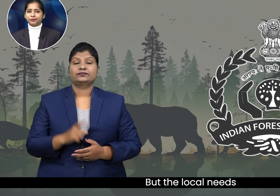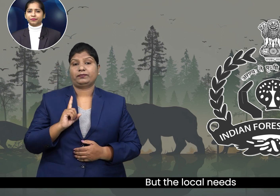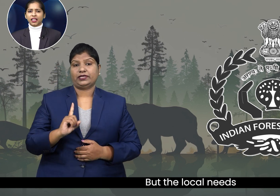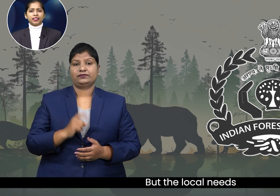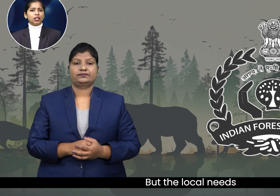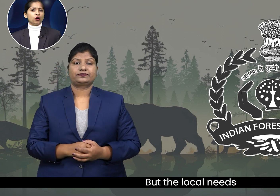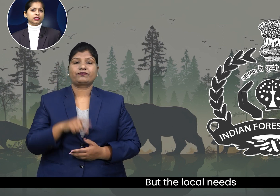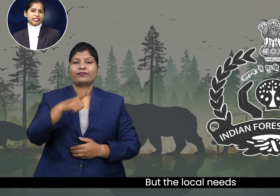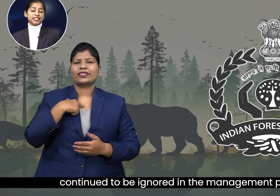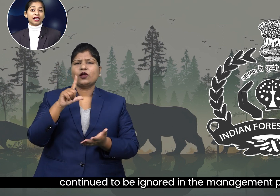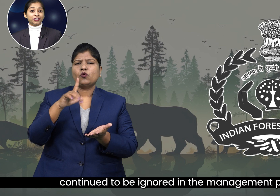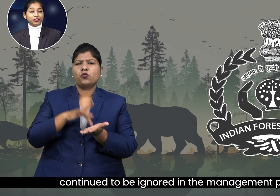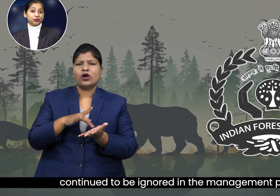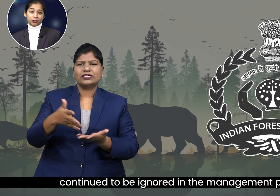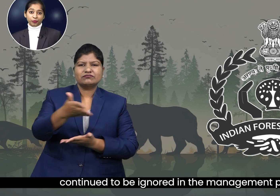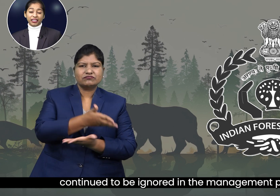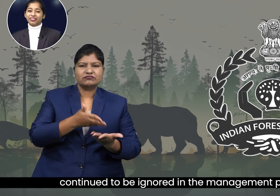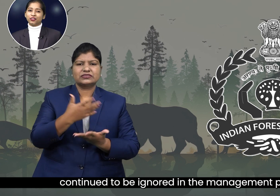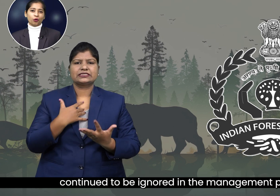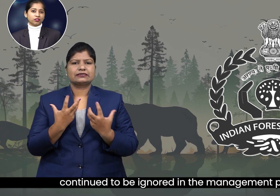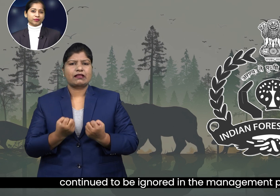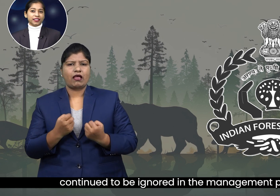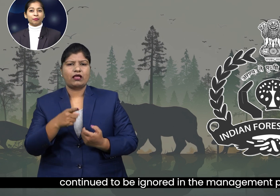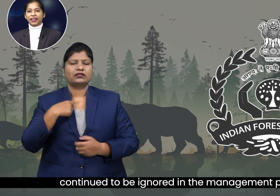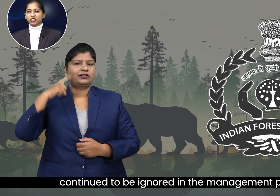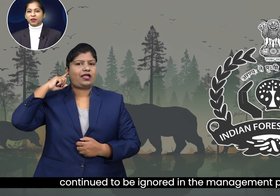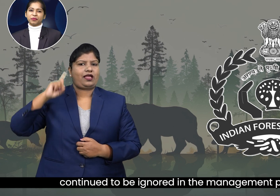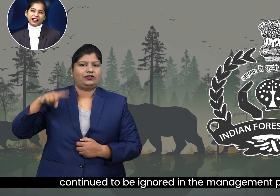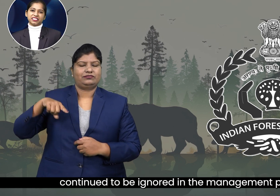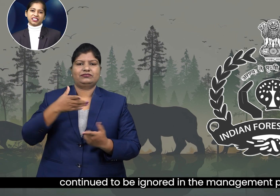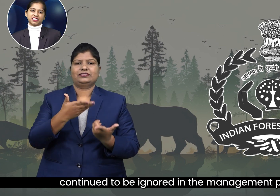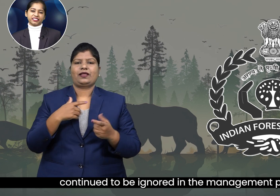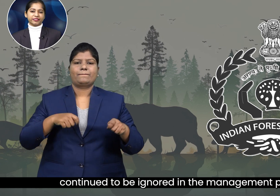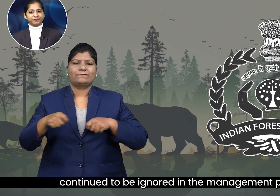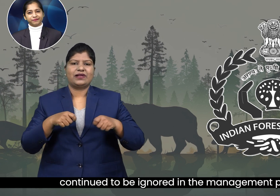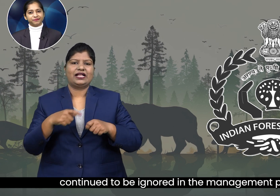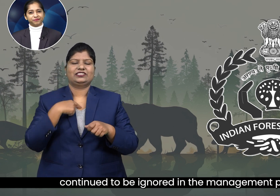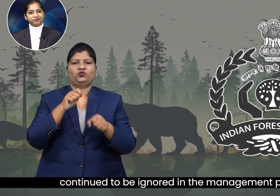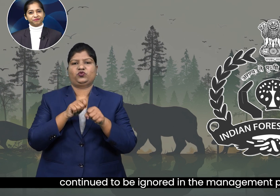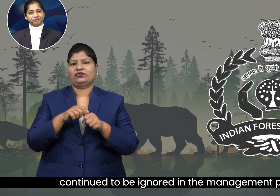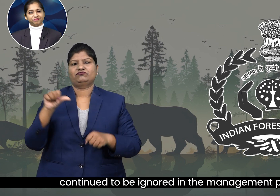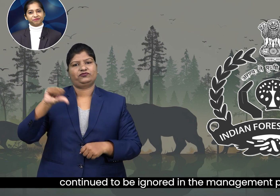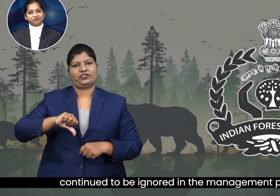But the local needs continued to be ignored in the management practices.